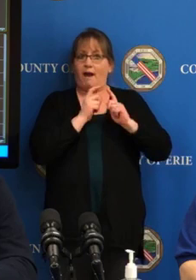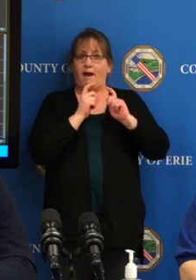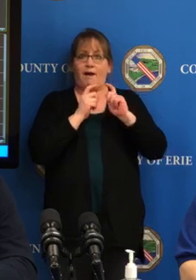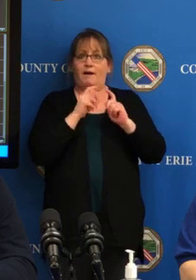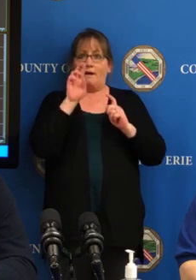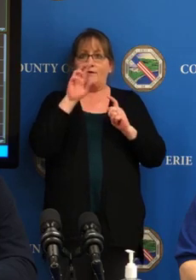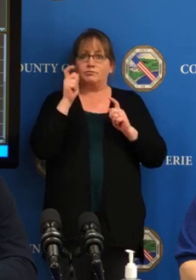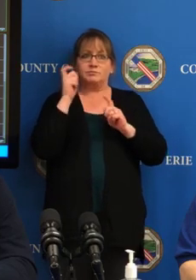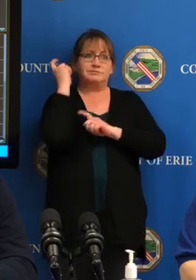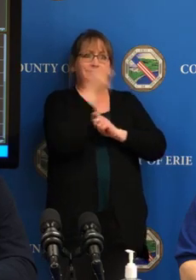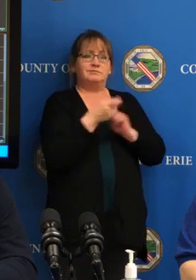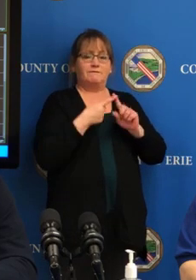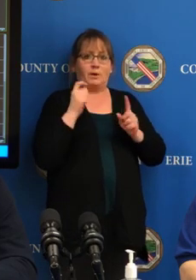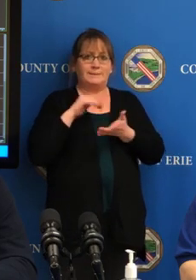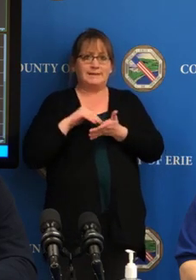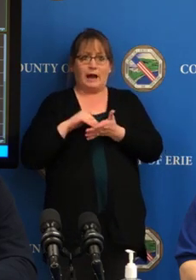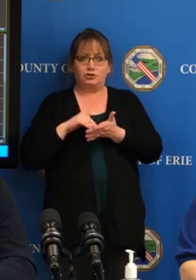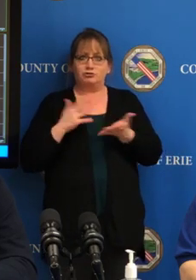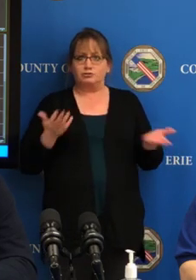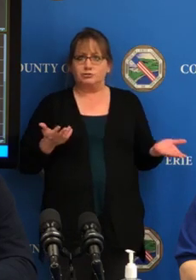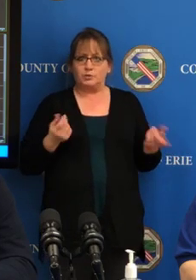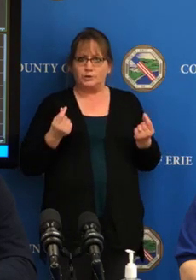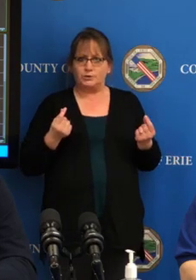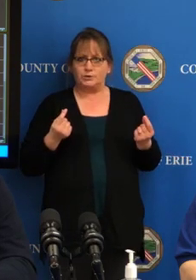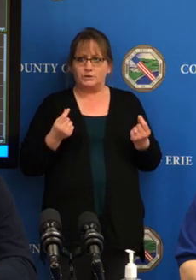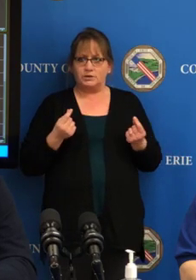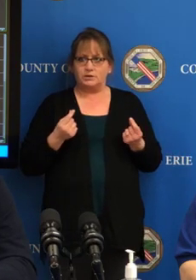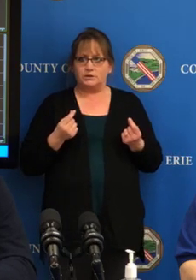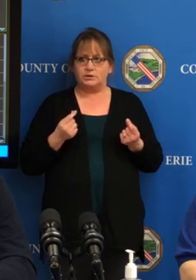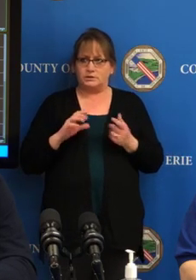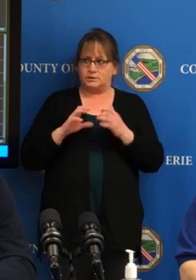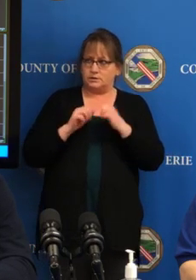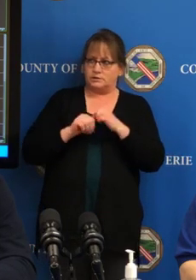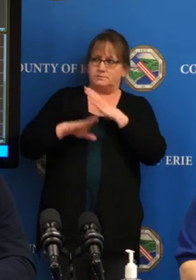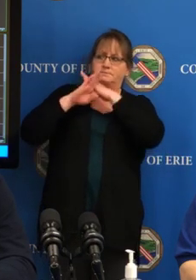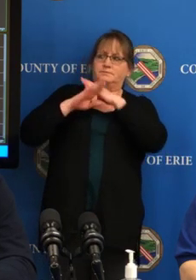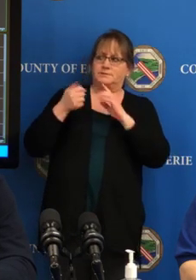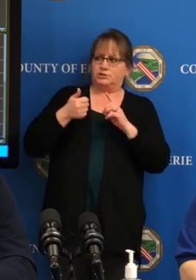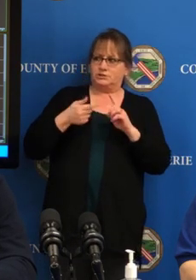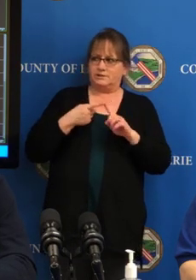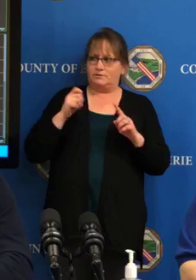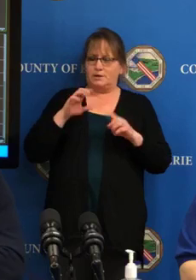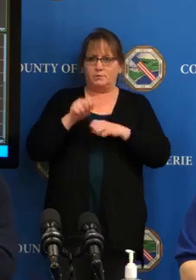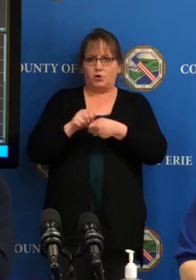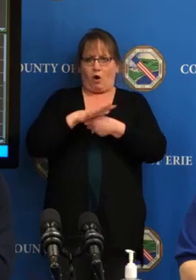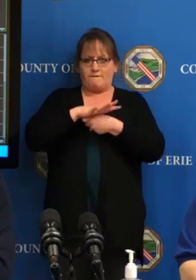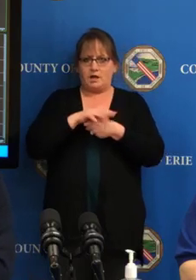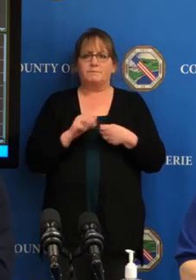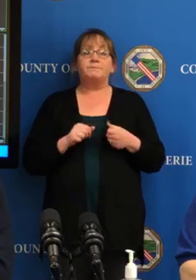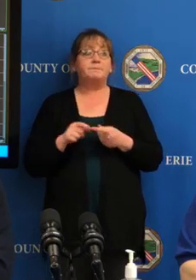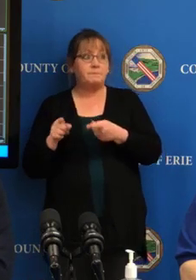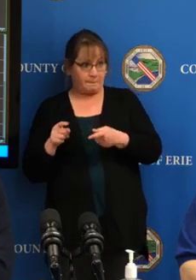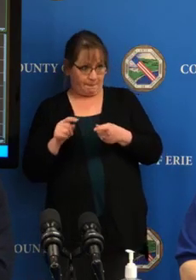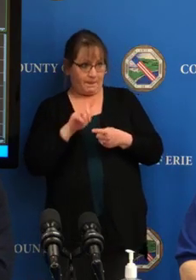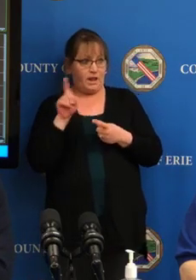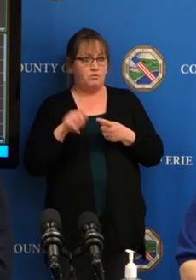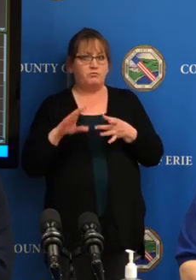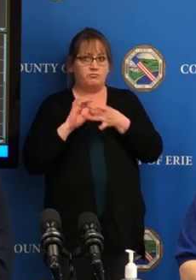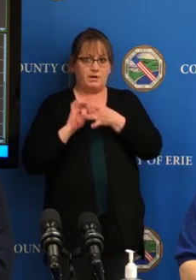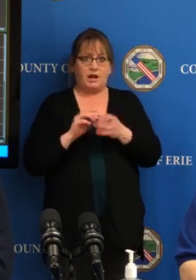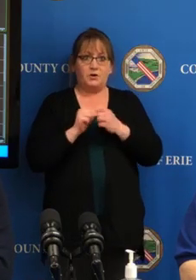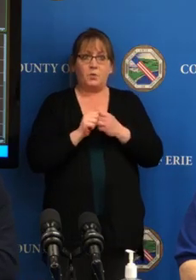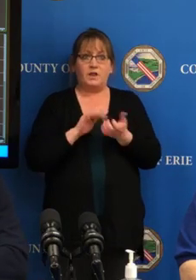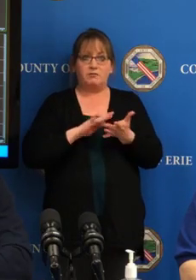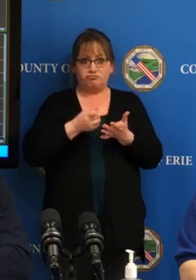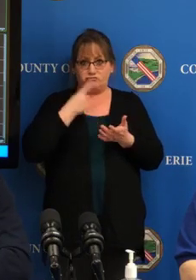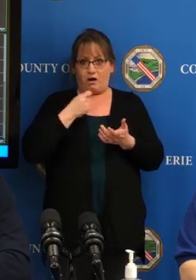a doctor or medical physician in terms of potentially fighting off COVID-19? The question is with regards to drugs, and there's